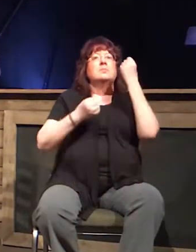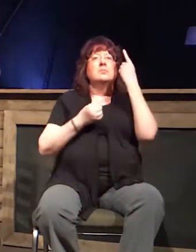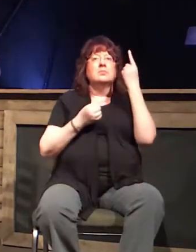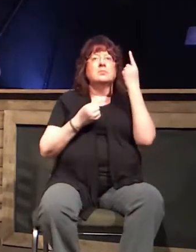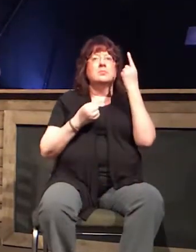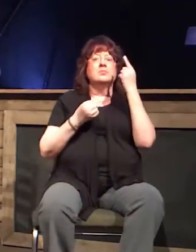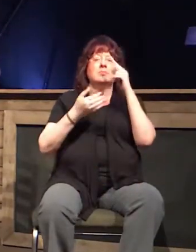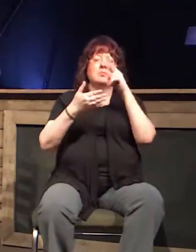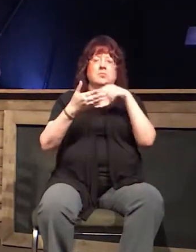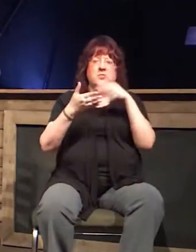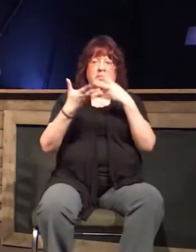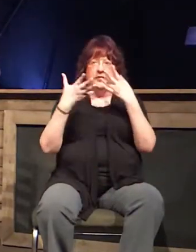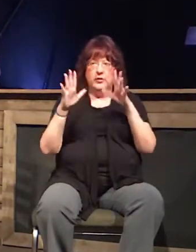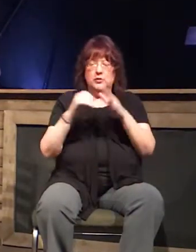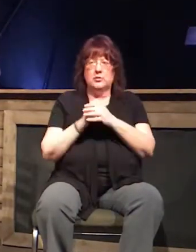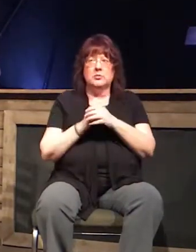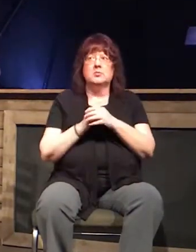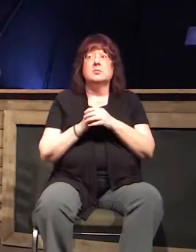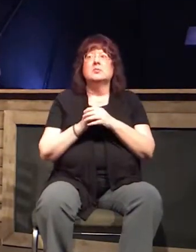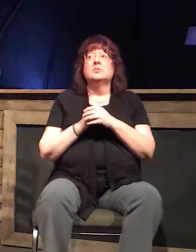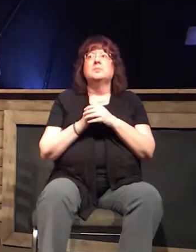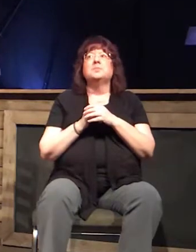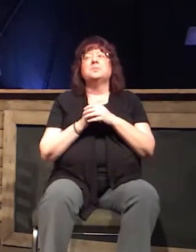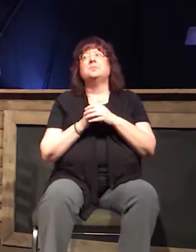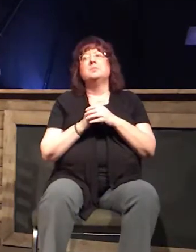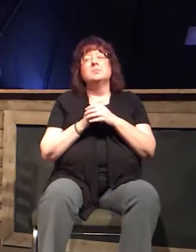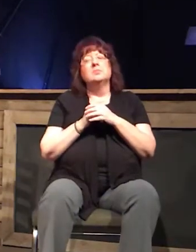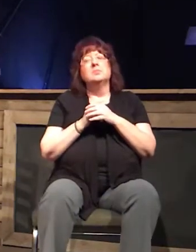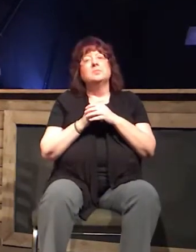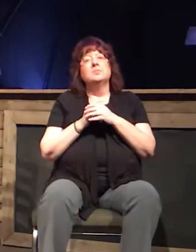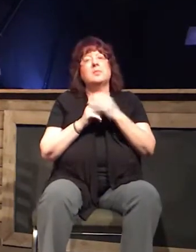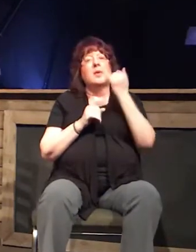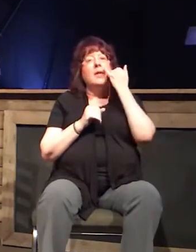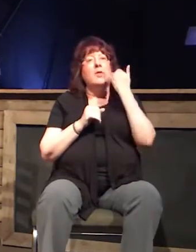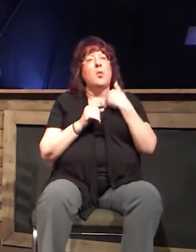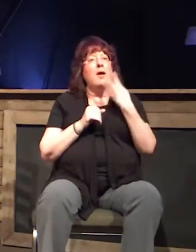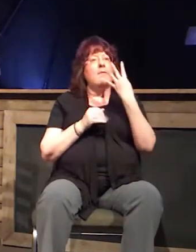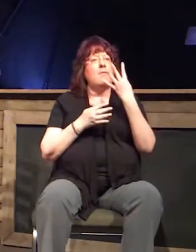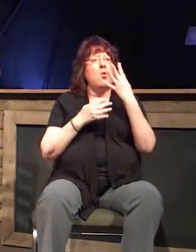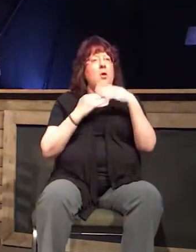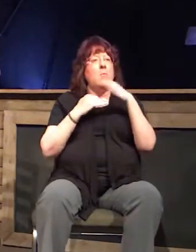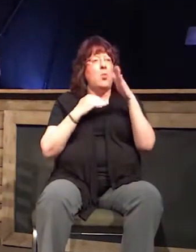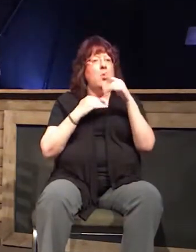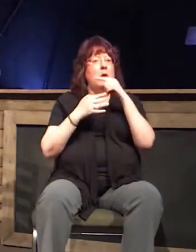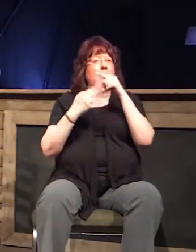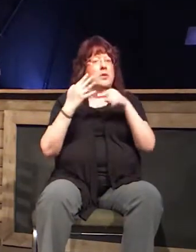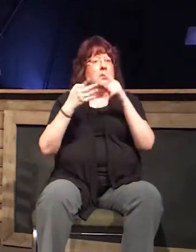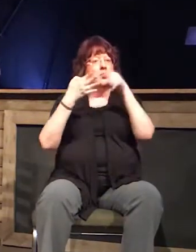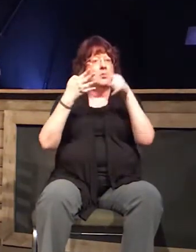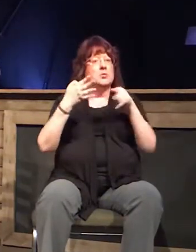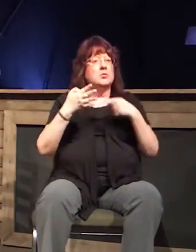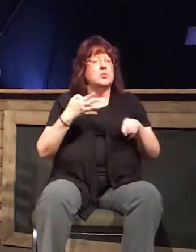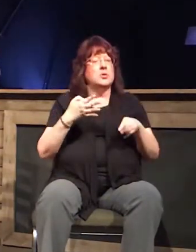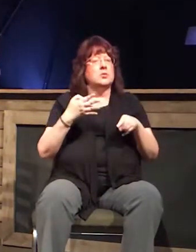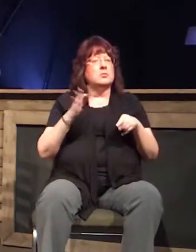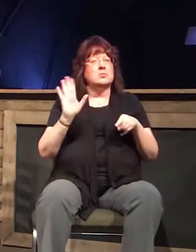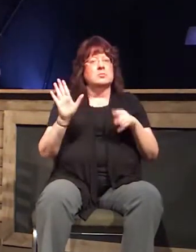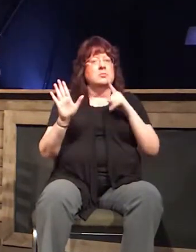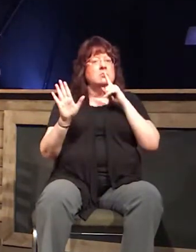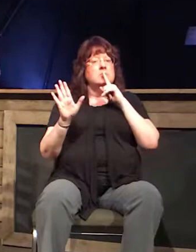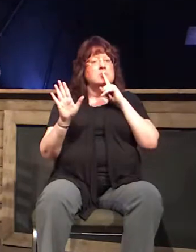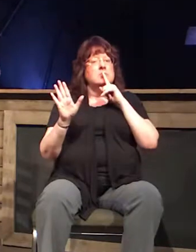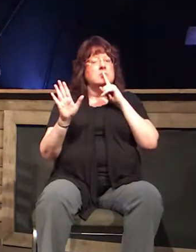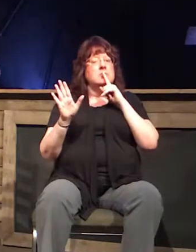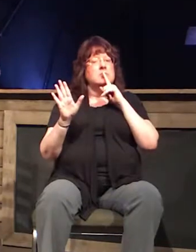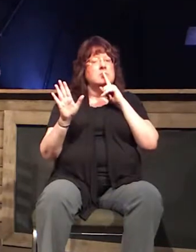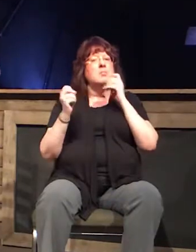Understand as you look these over today, family, if you have four or more of these, I'm not even going to tell you